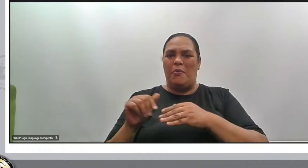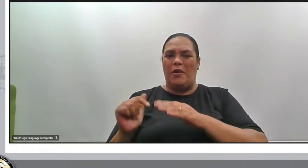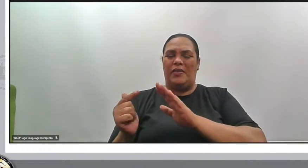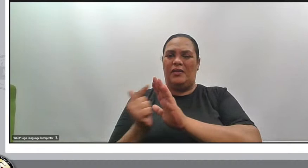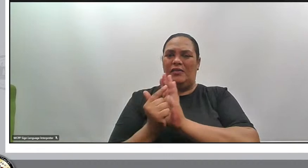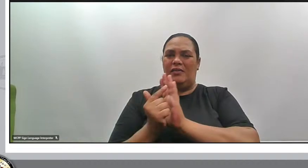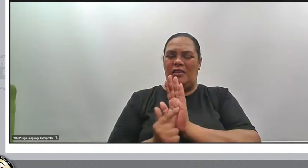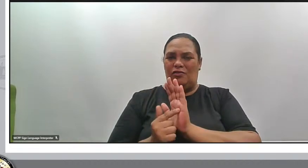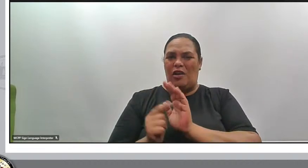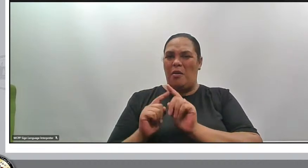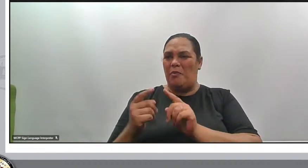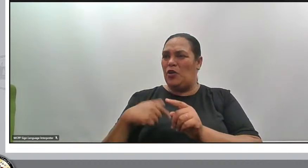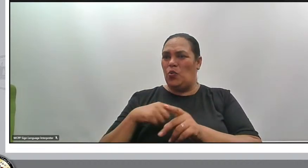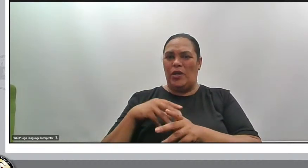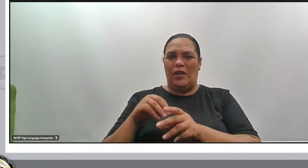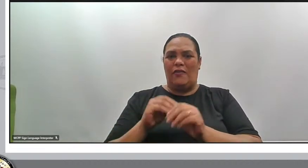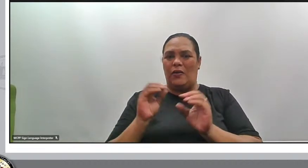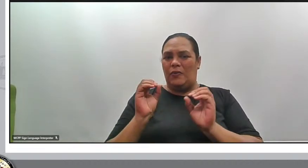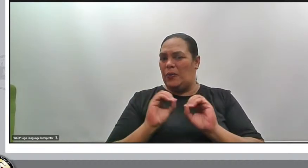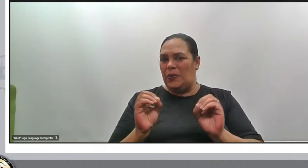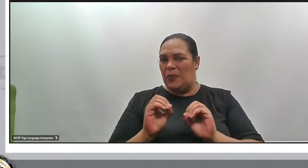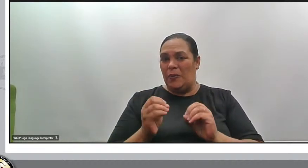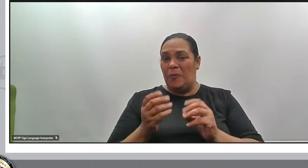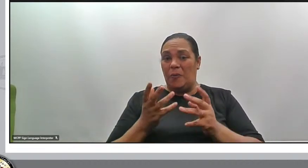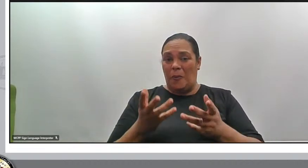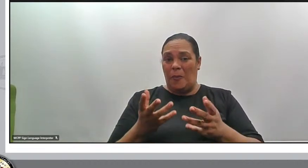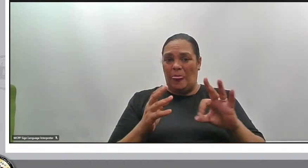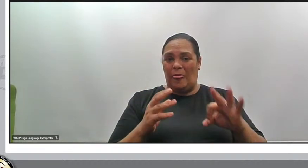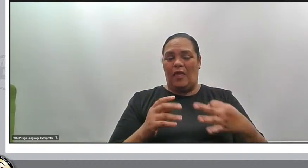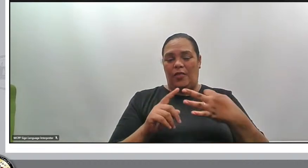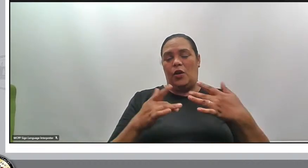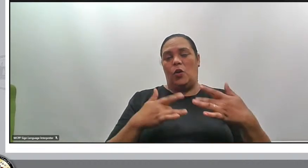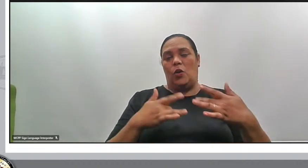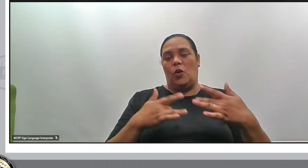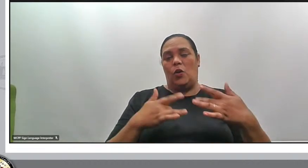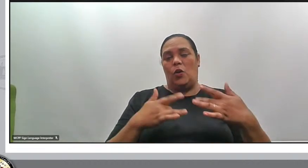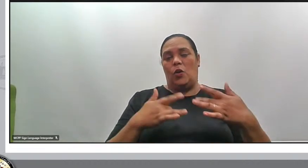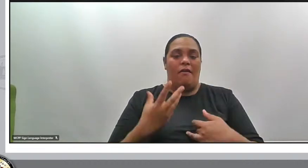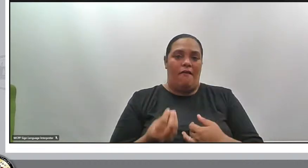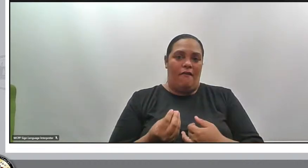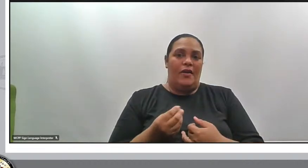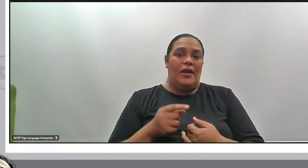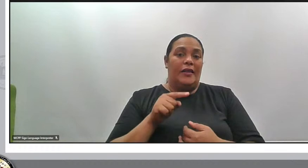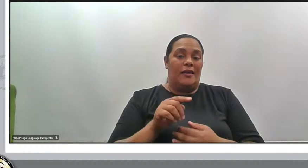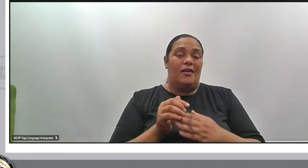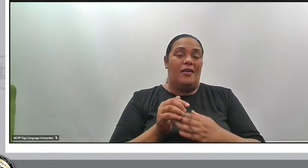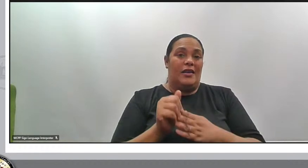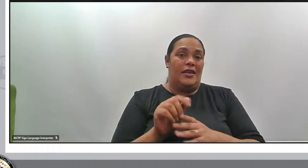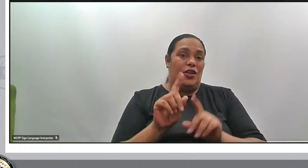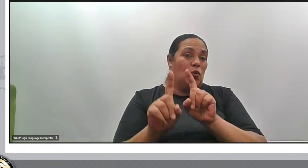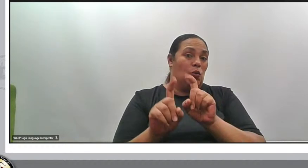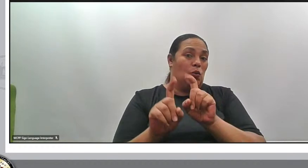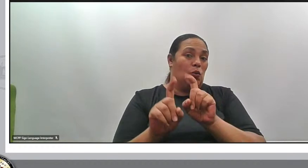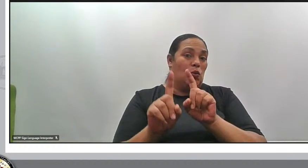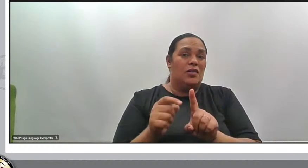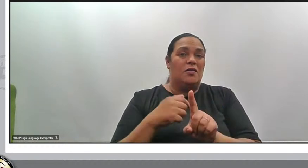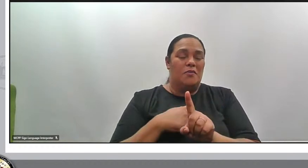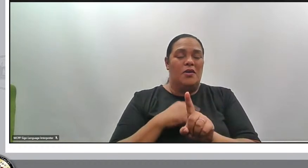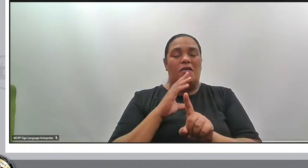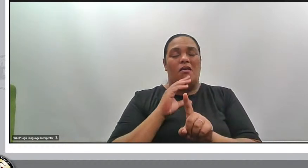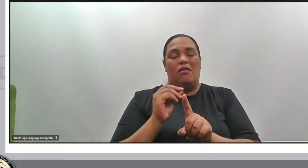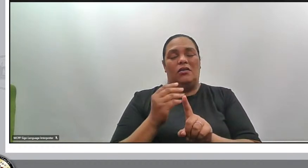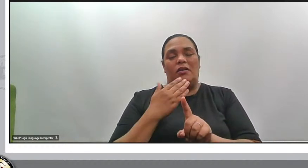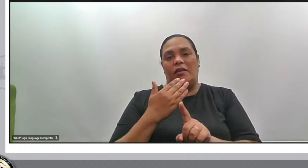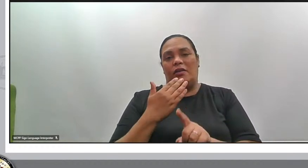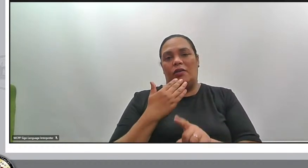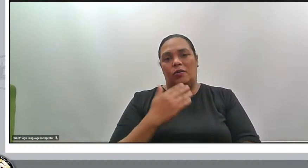this legislature without our involvement. So those are the three concerns, which leads to questions that I have already posed.